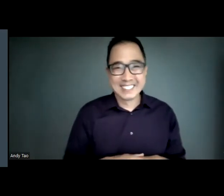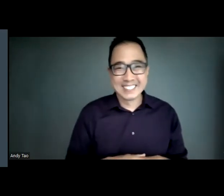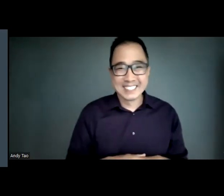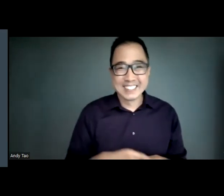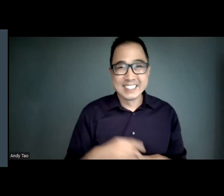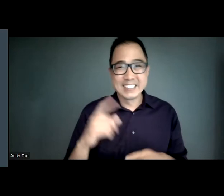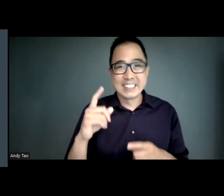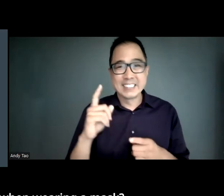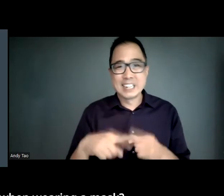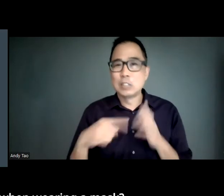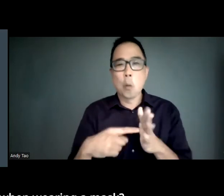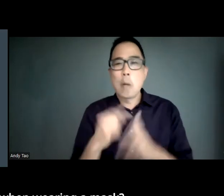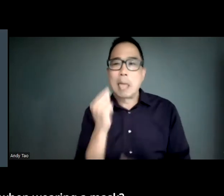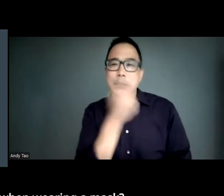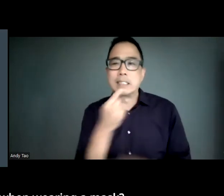Like that one.